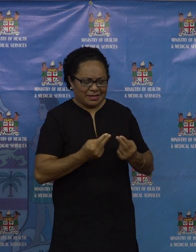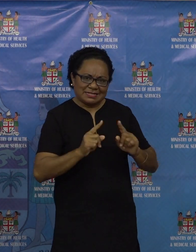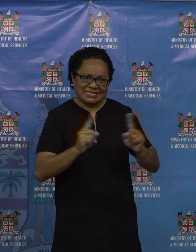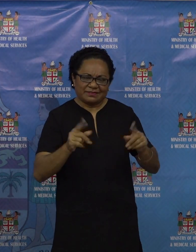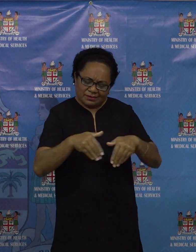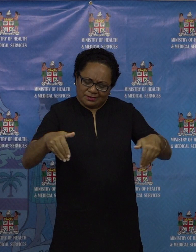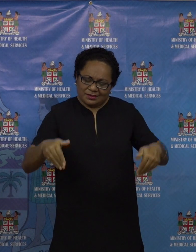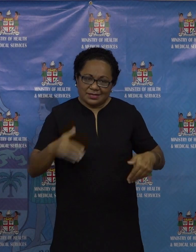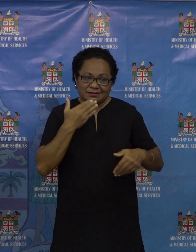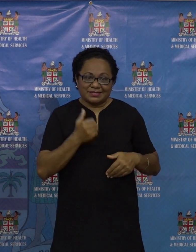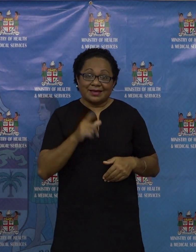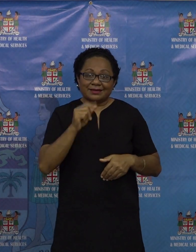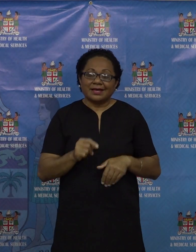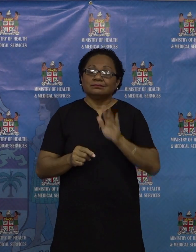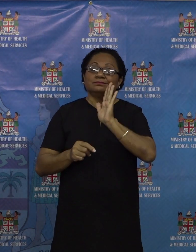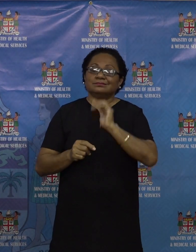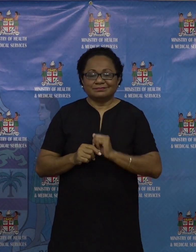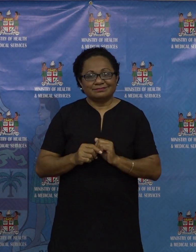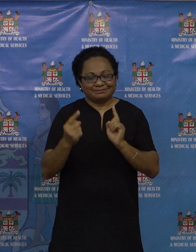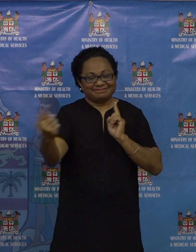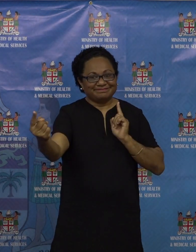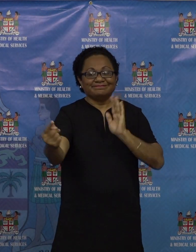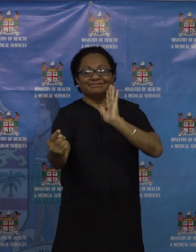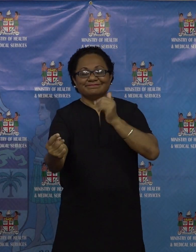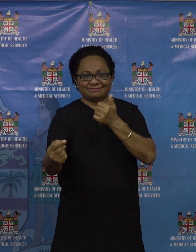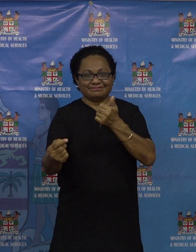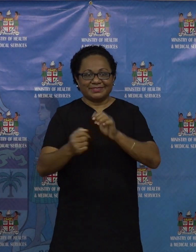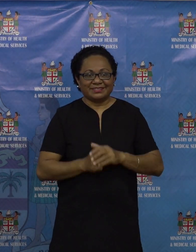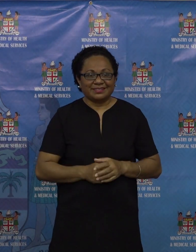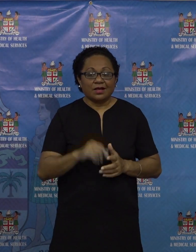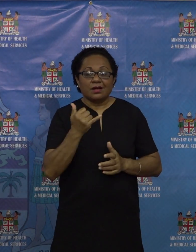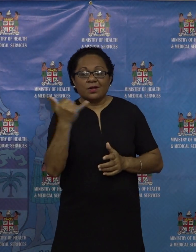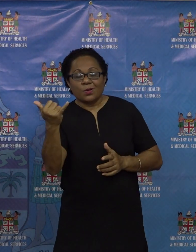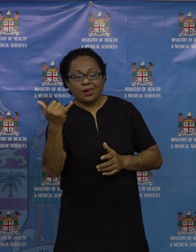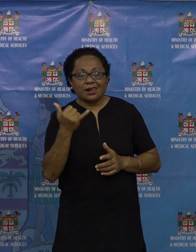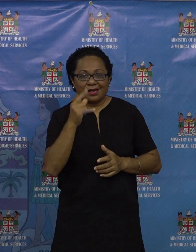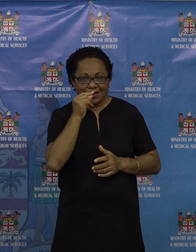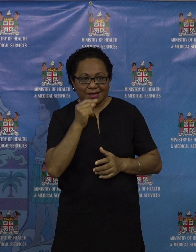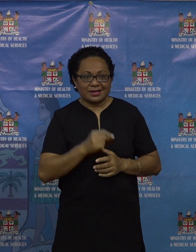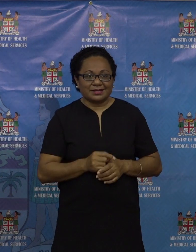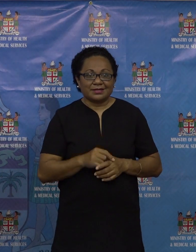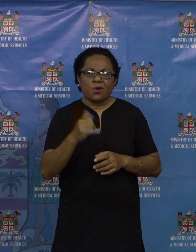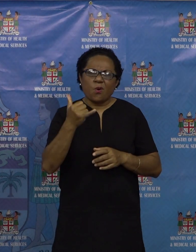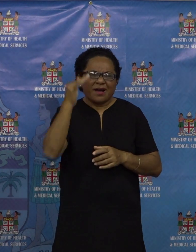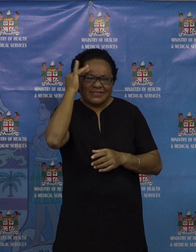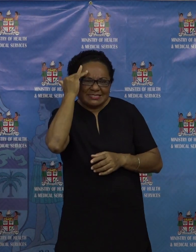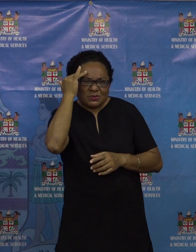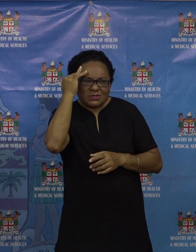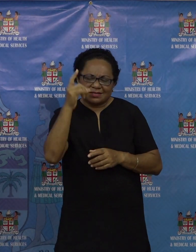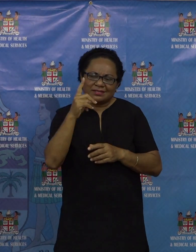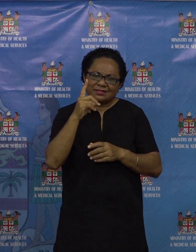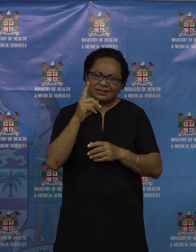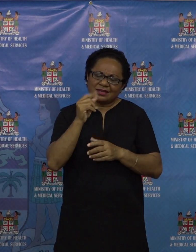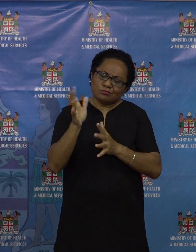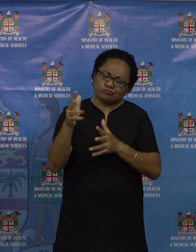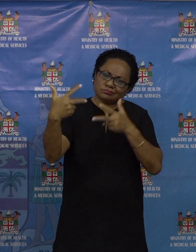hello over the fence or through the gate without contact or by phone or social media should